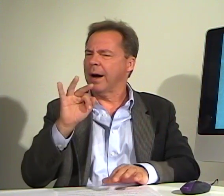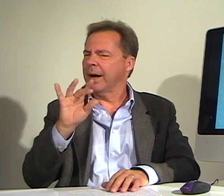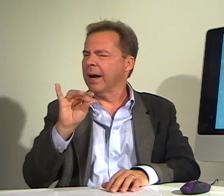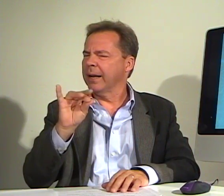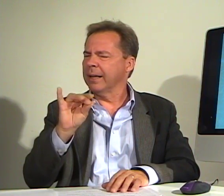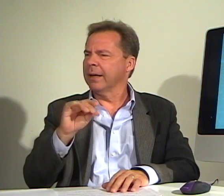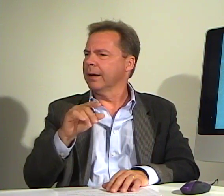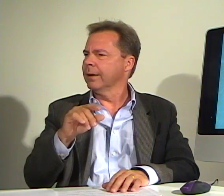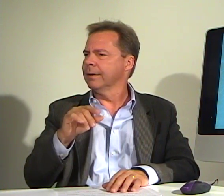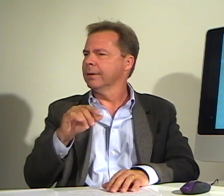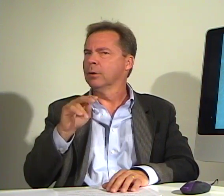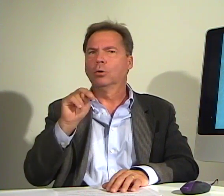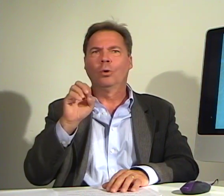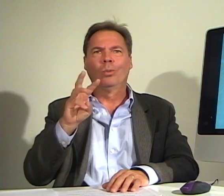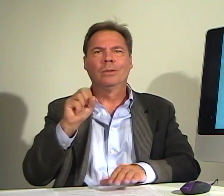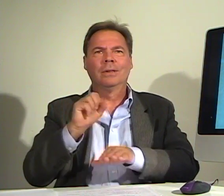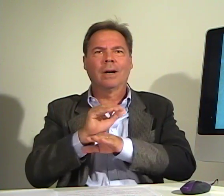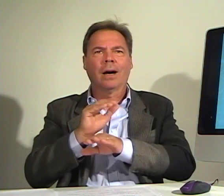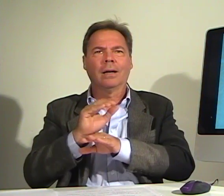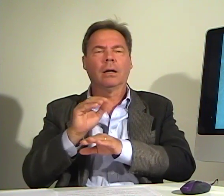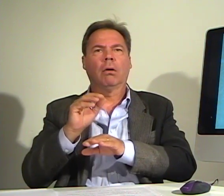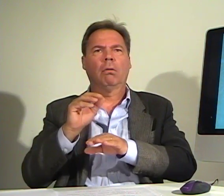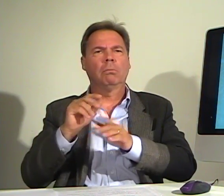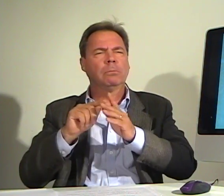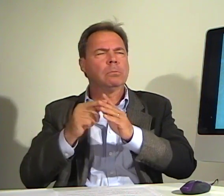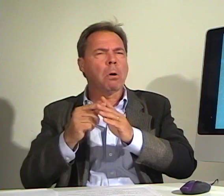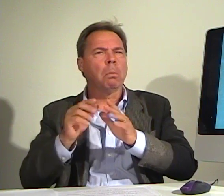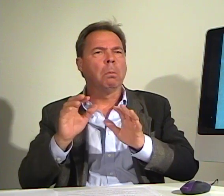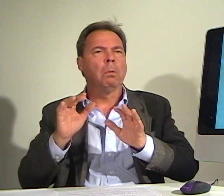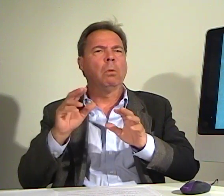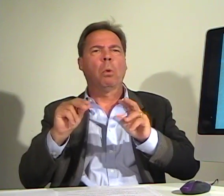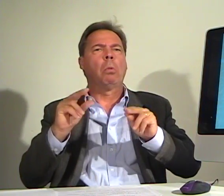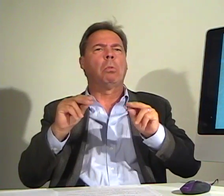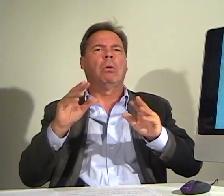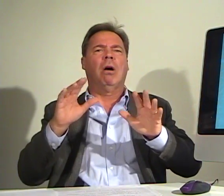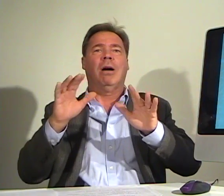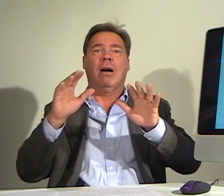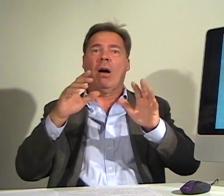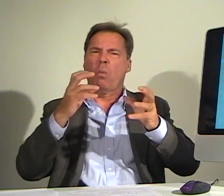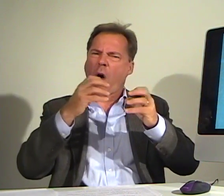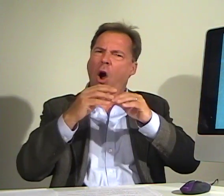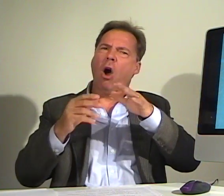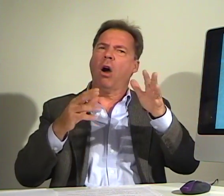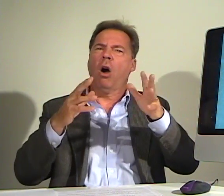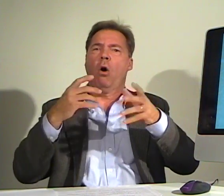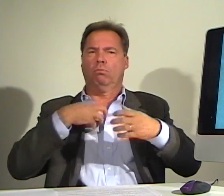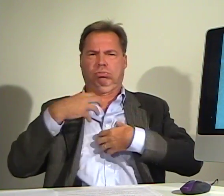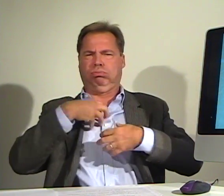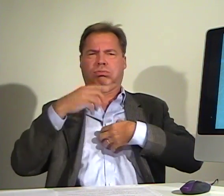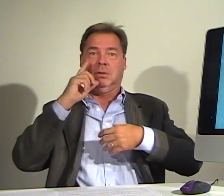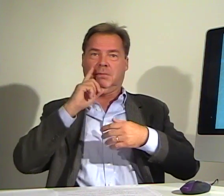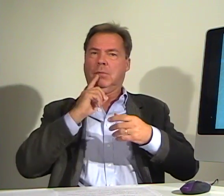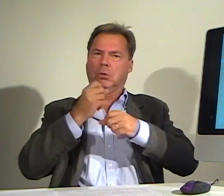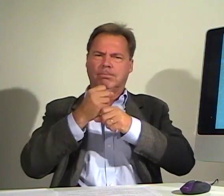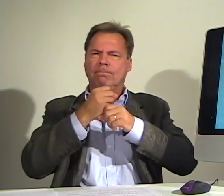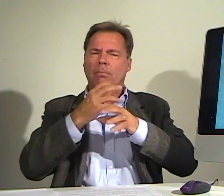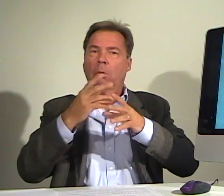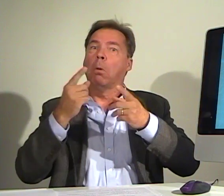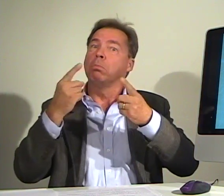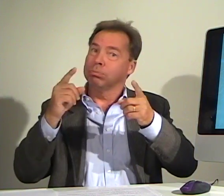also see back in the 1980s, it used to be that news channels were captioned, and those were